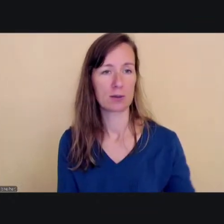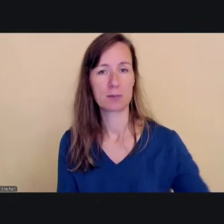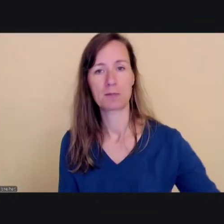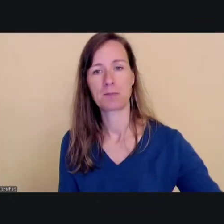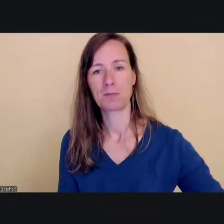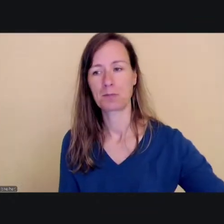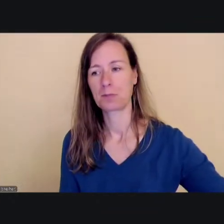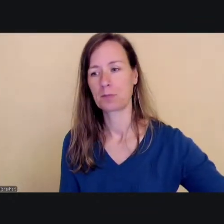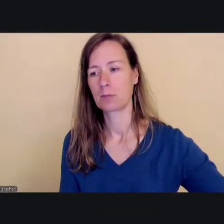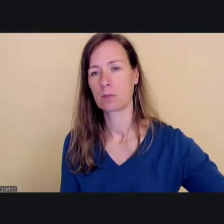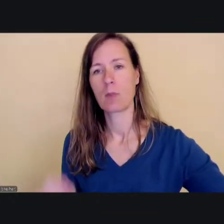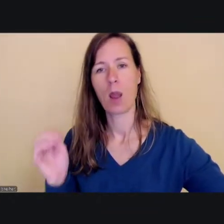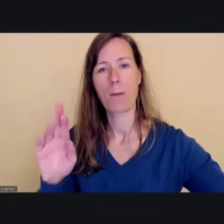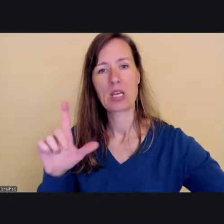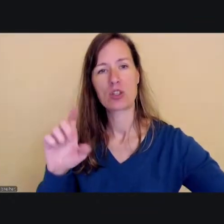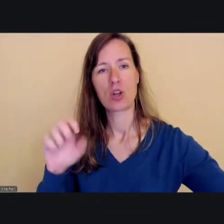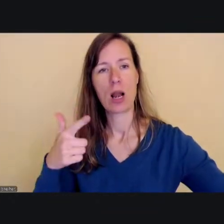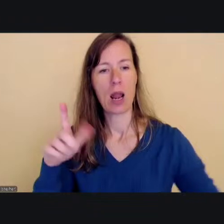Mr. Legloahec.